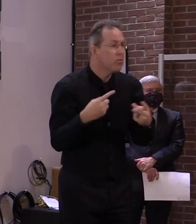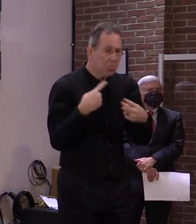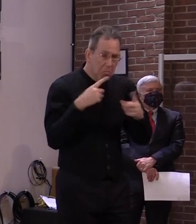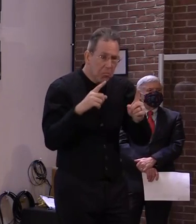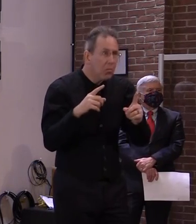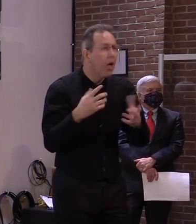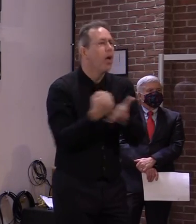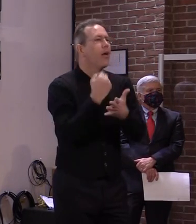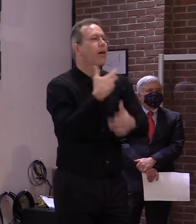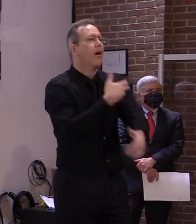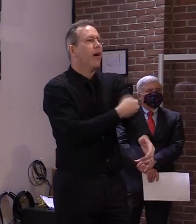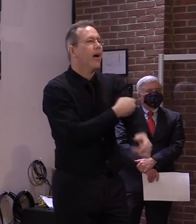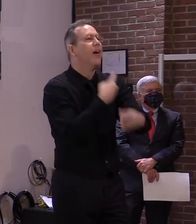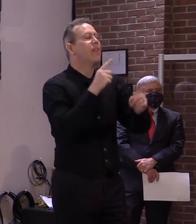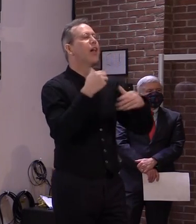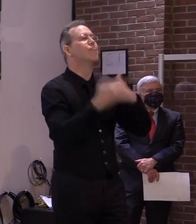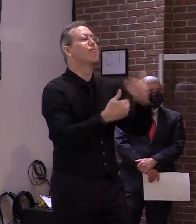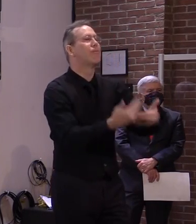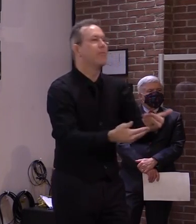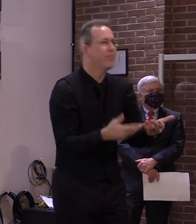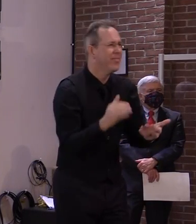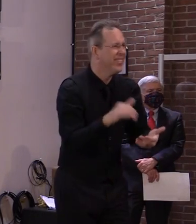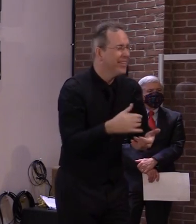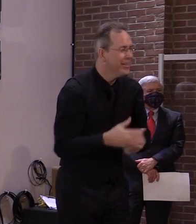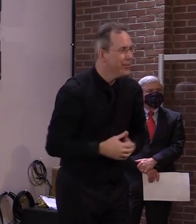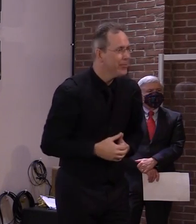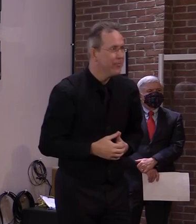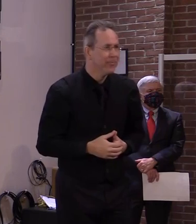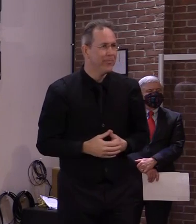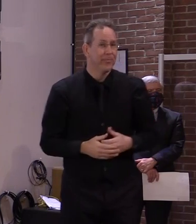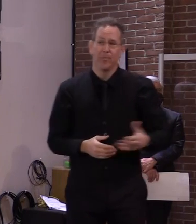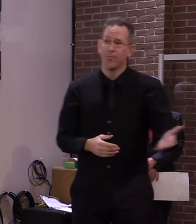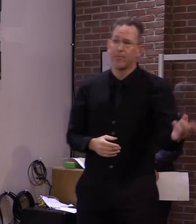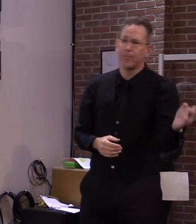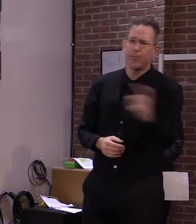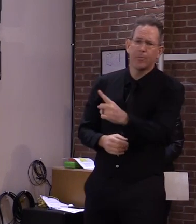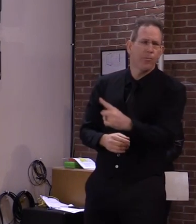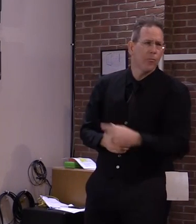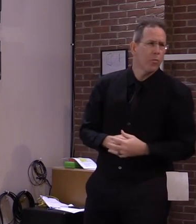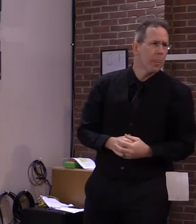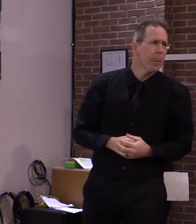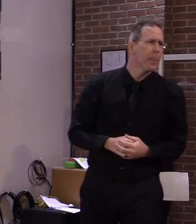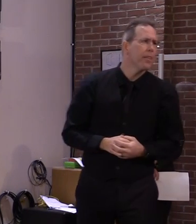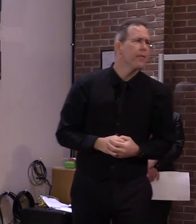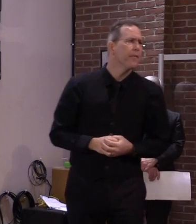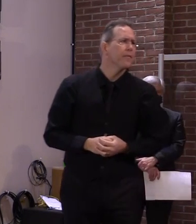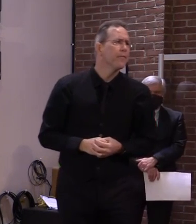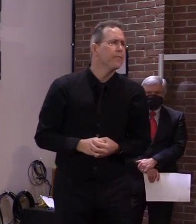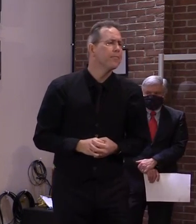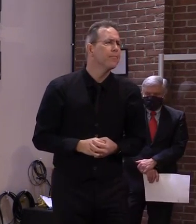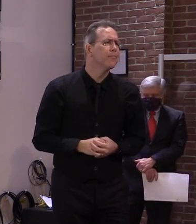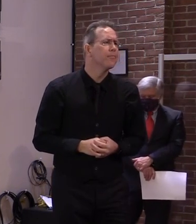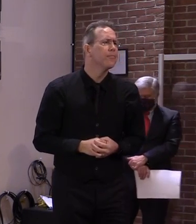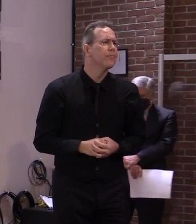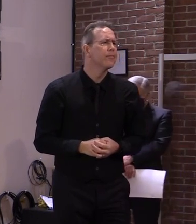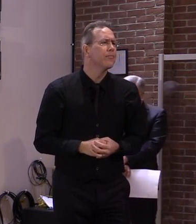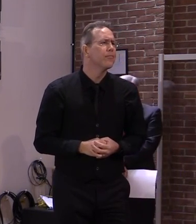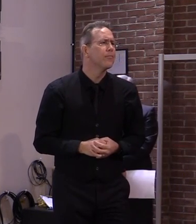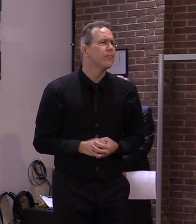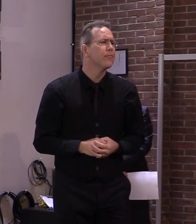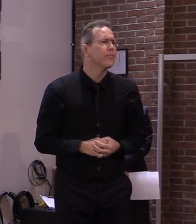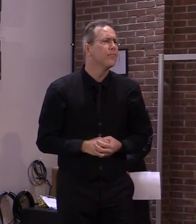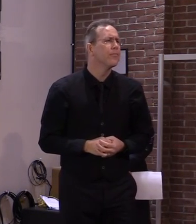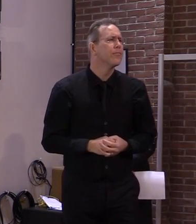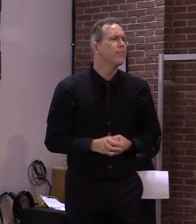Just the natural follow-up, you know, California, it appears, is earmarking about 10% of its weekly doses for